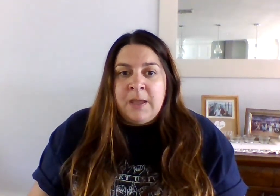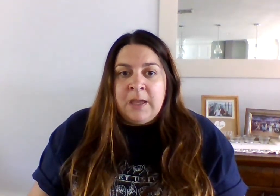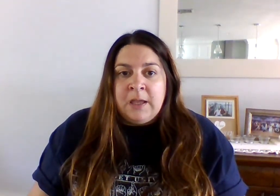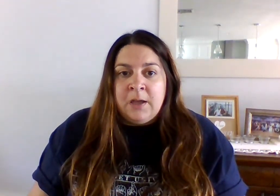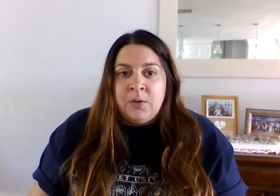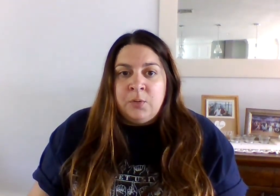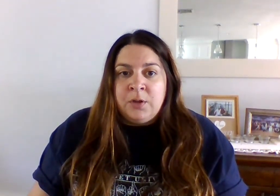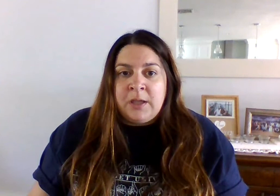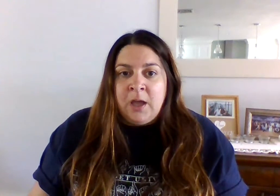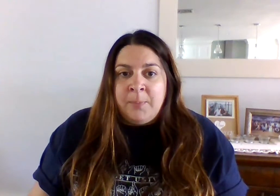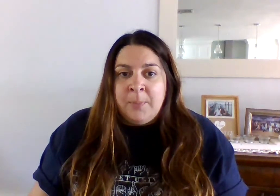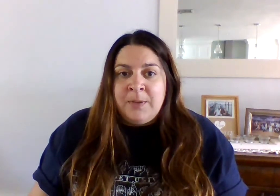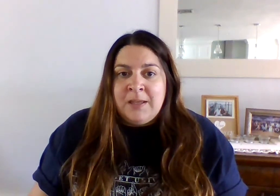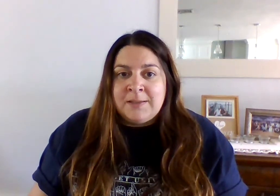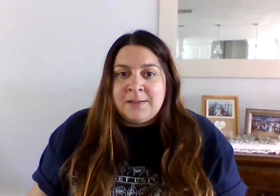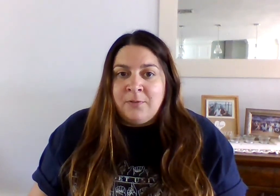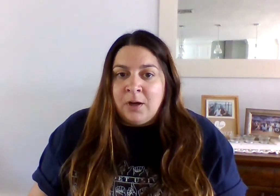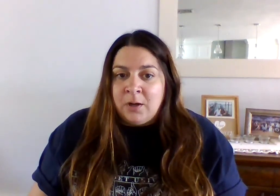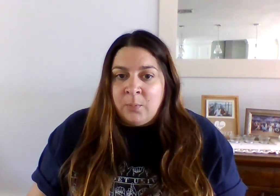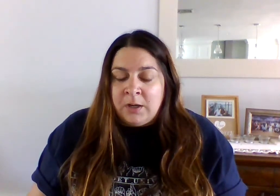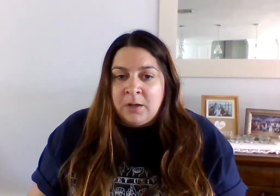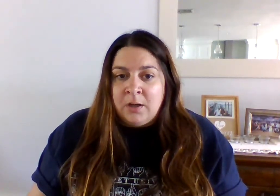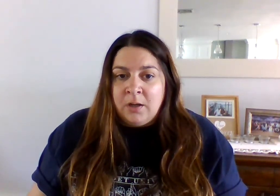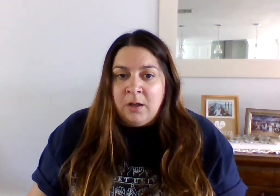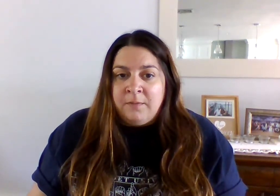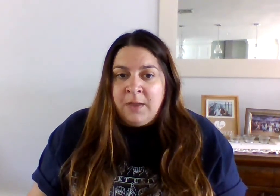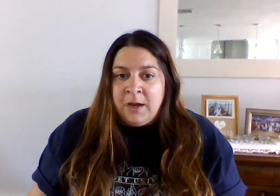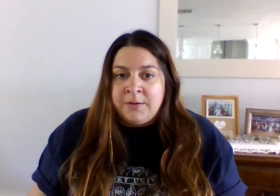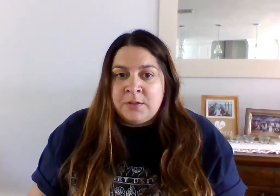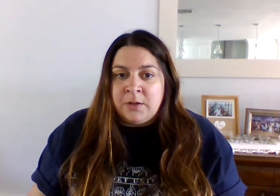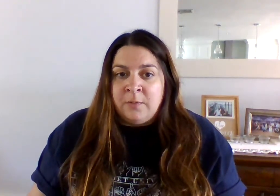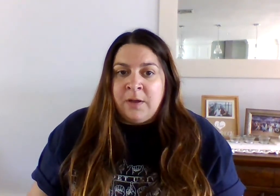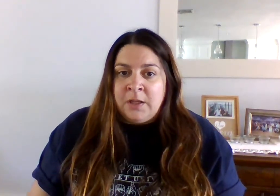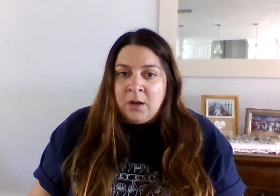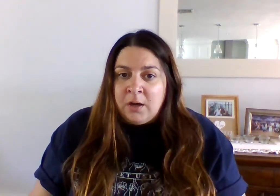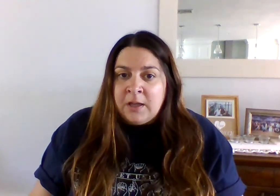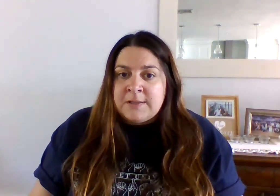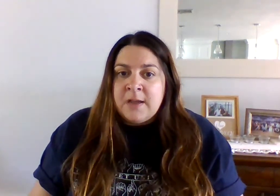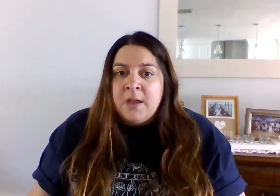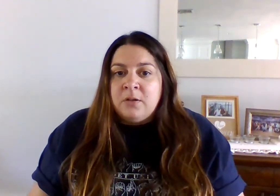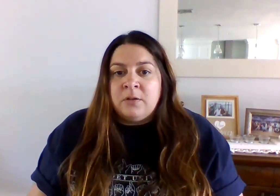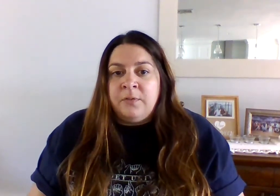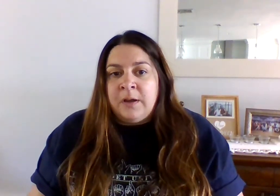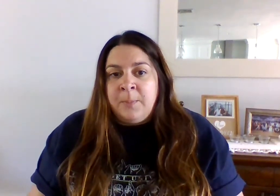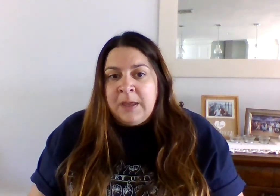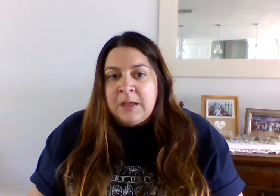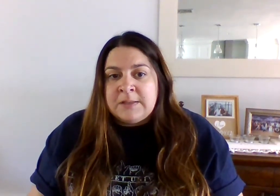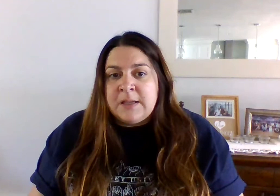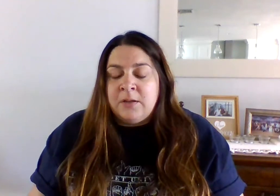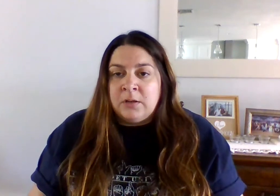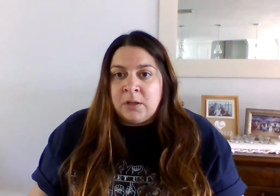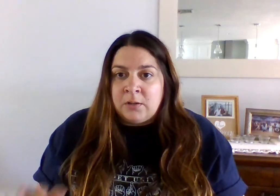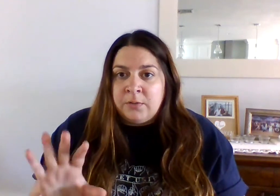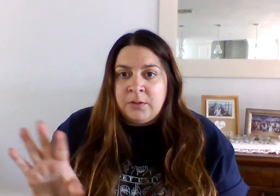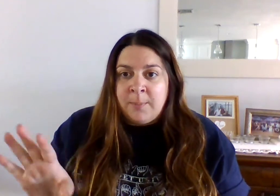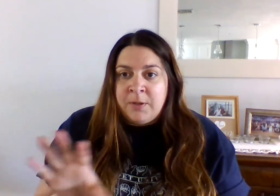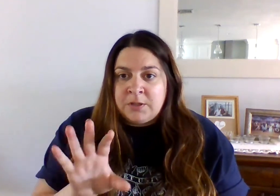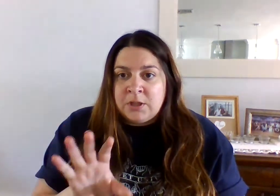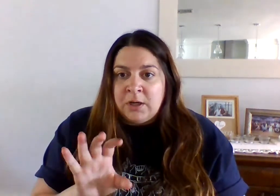be looking up a piece of artwork of theirs. You're going to find the artist, you're going to find a piece, and you're going to include that picture of